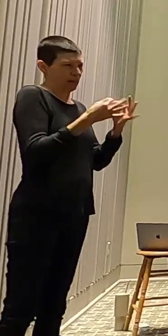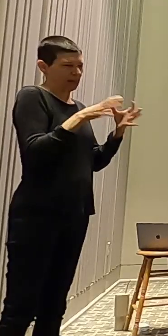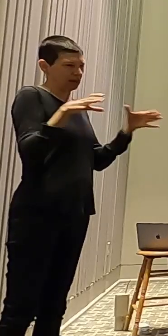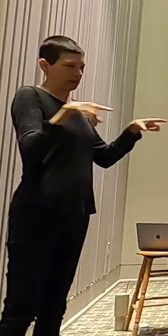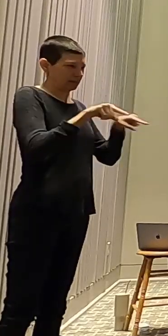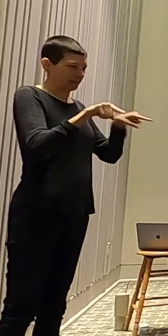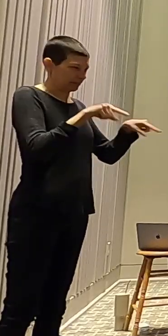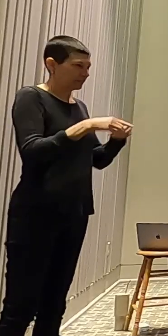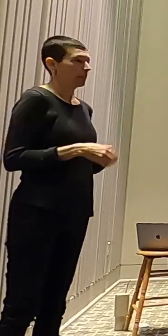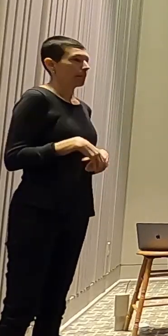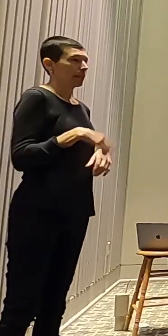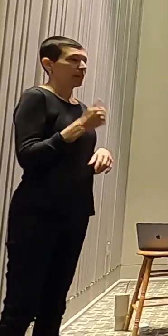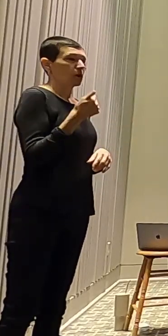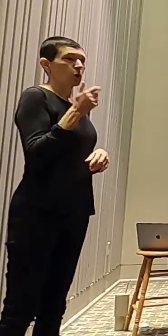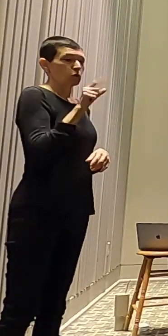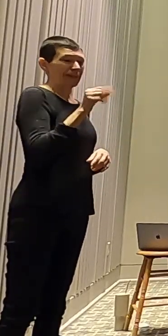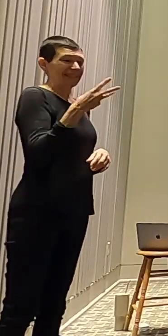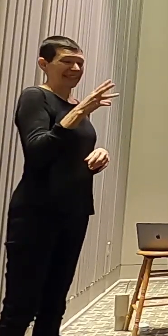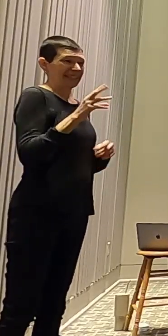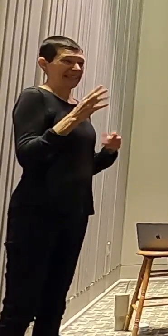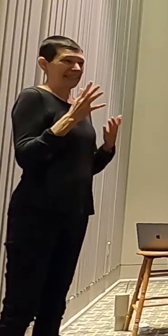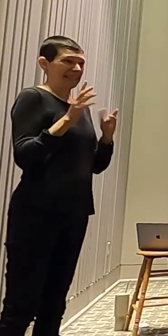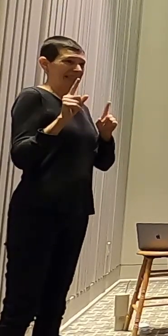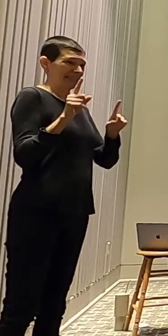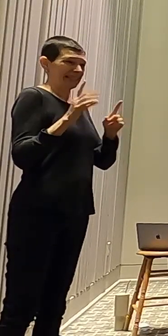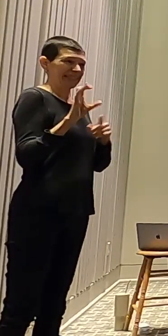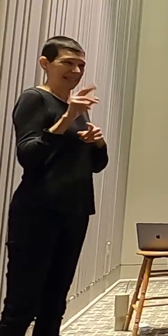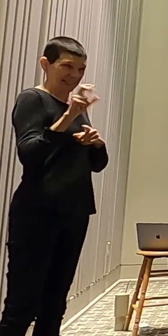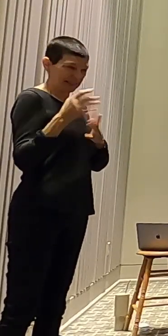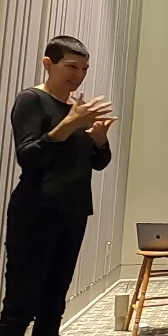According to a 2016 census,